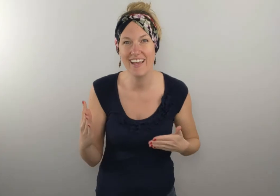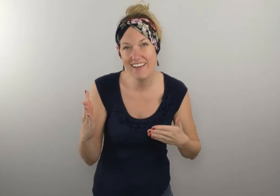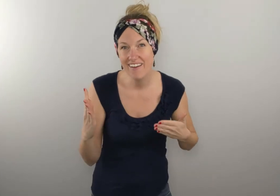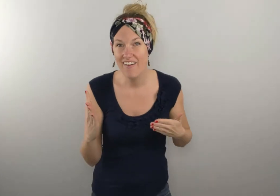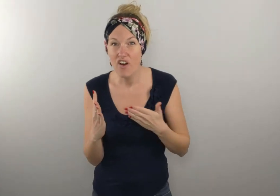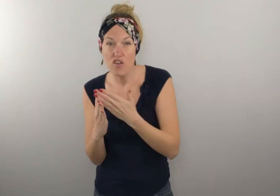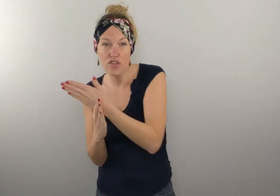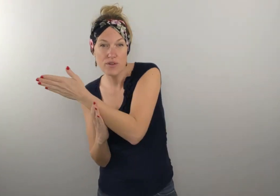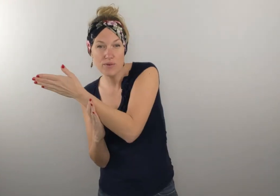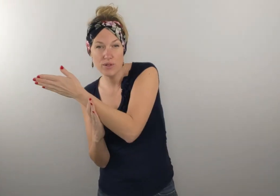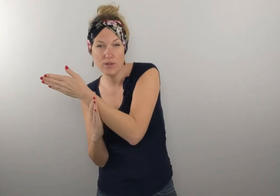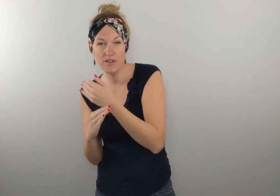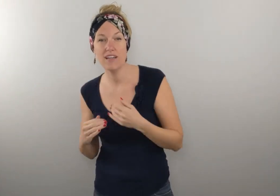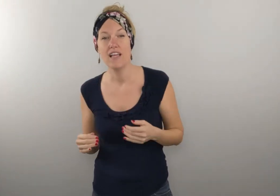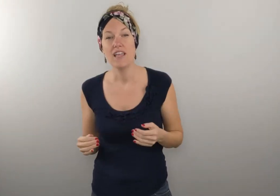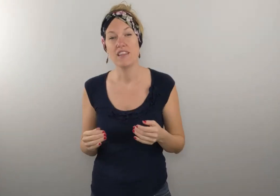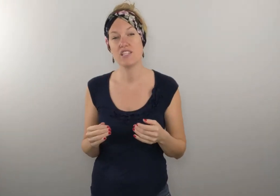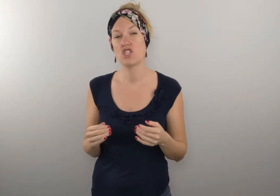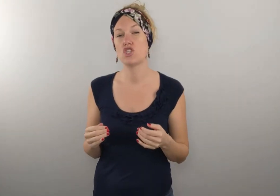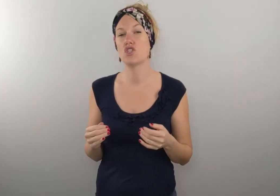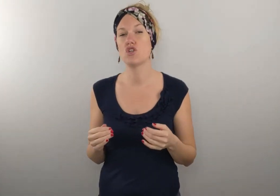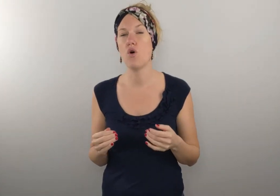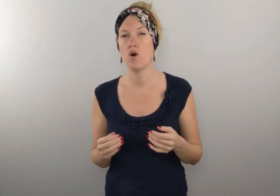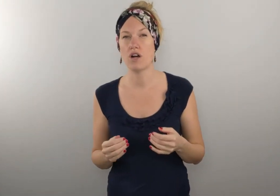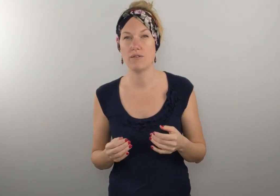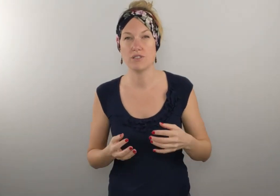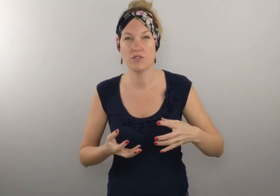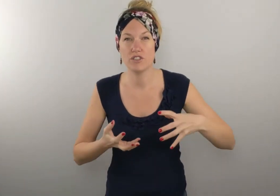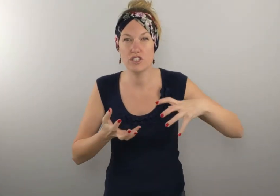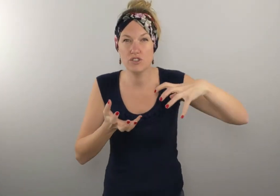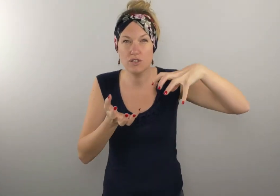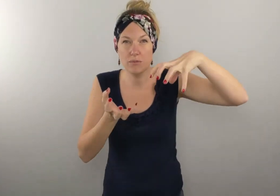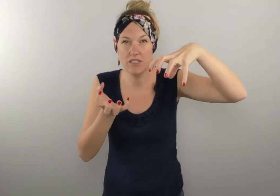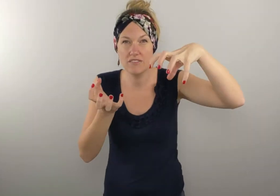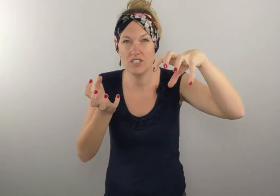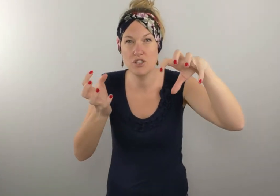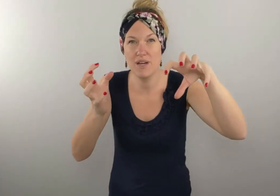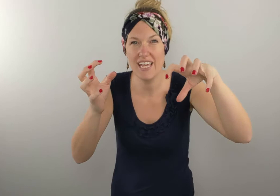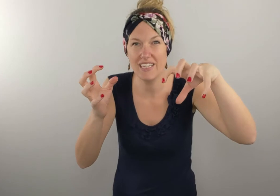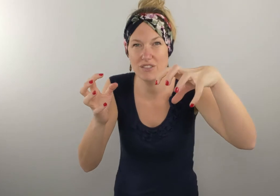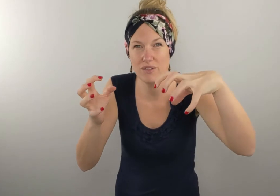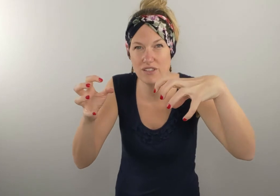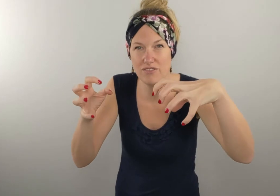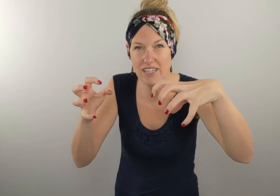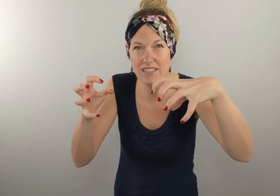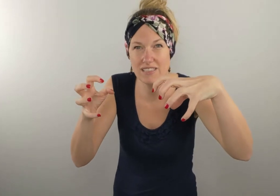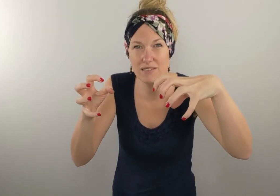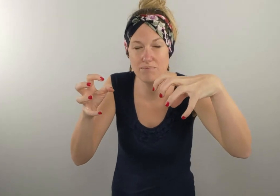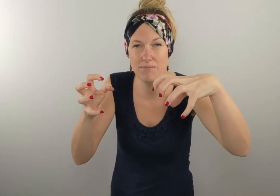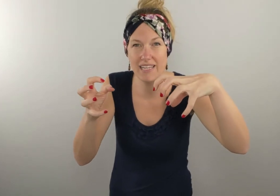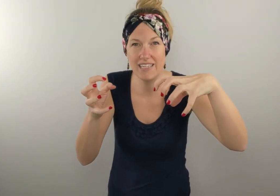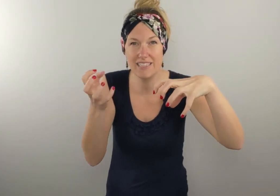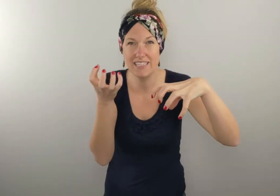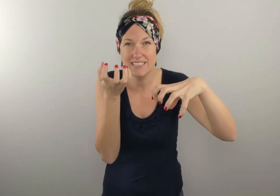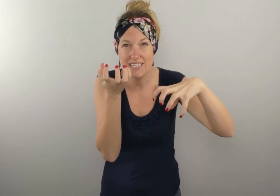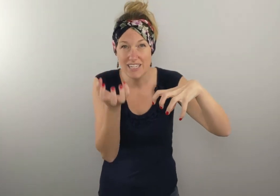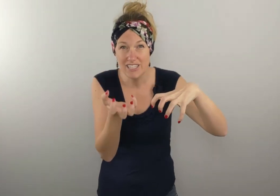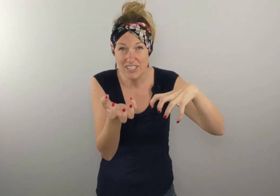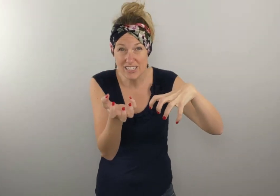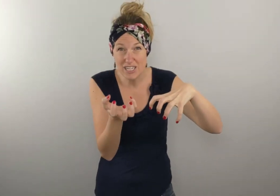okay? Through the storm. So for storm, you have 2 hands with your fingers bent like this. Your non-dominant